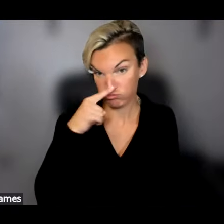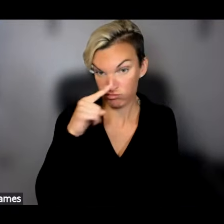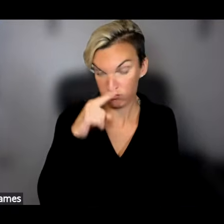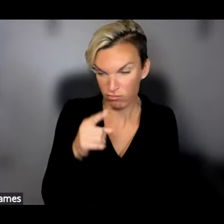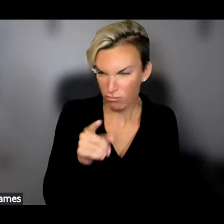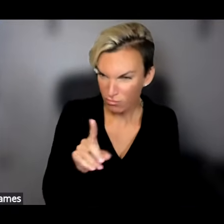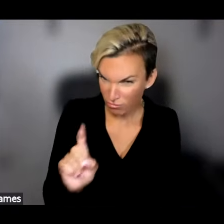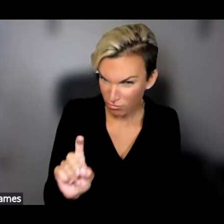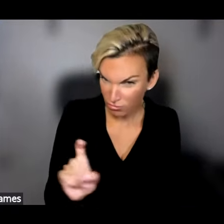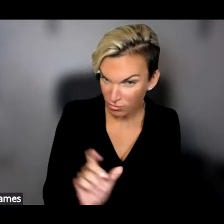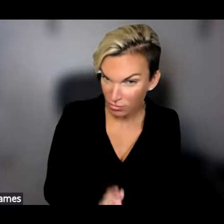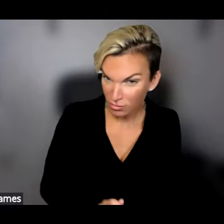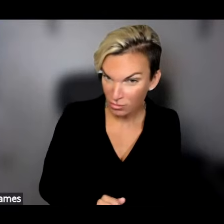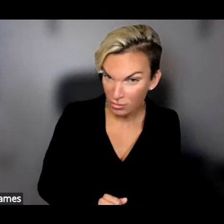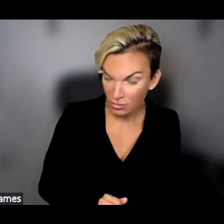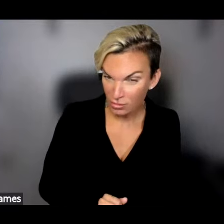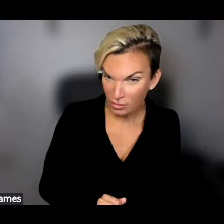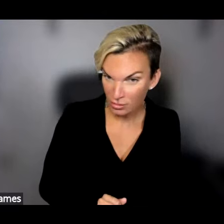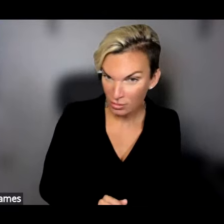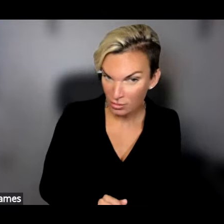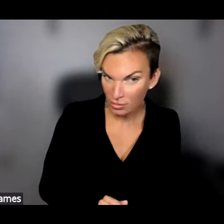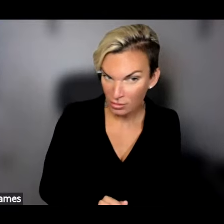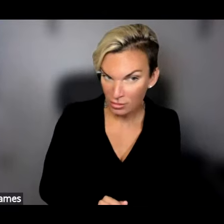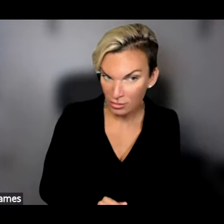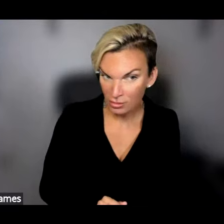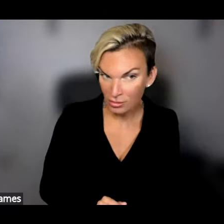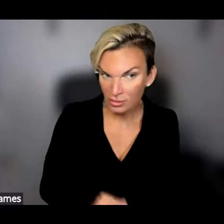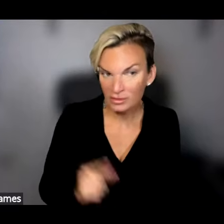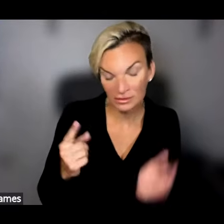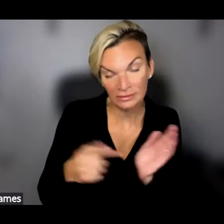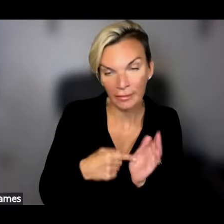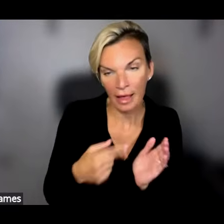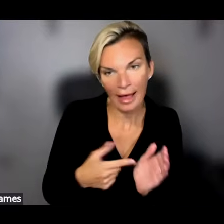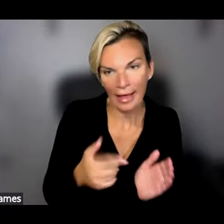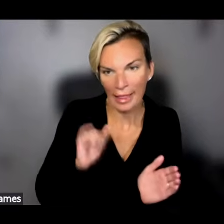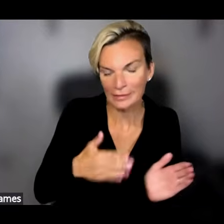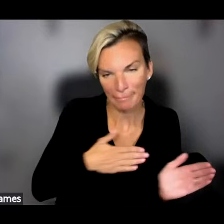that? I don't know that you heard that from Sometimes me. I hear what I want to hear. Sure.